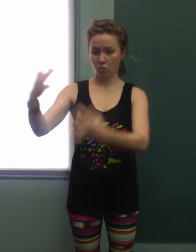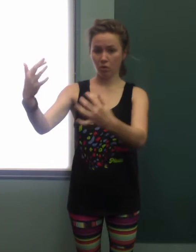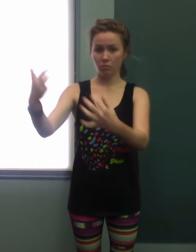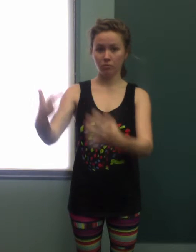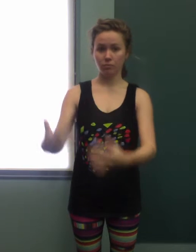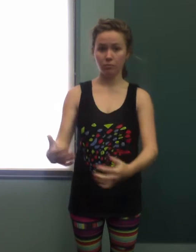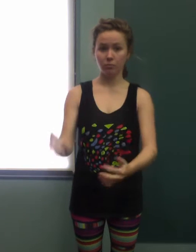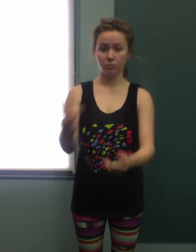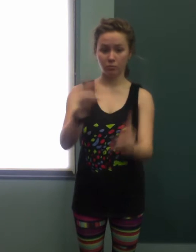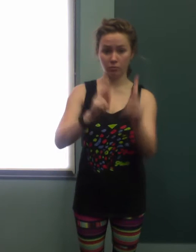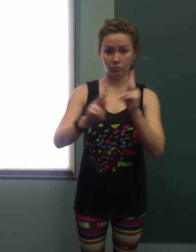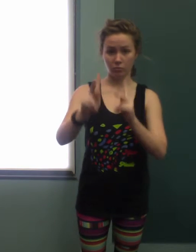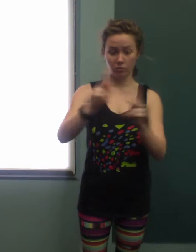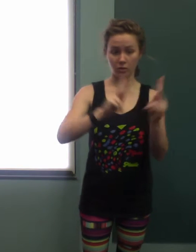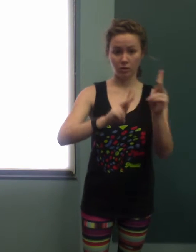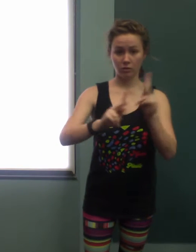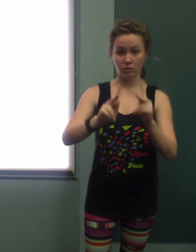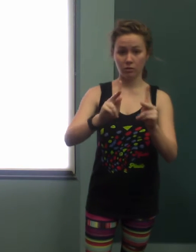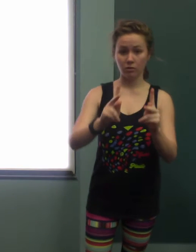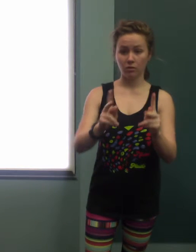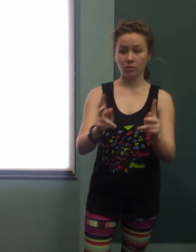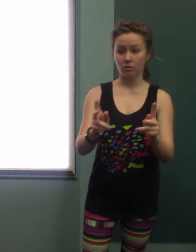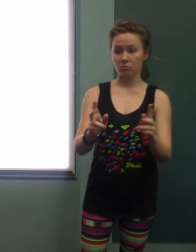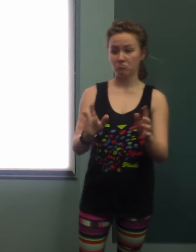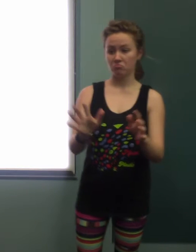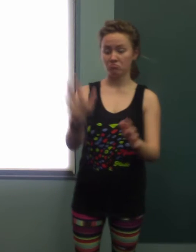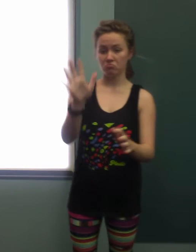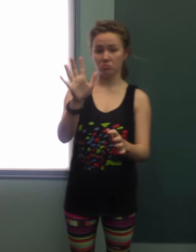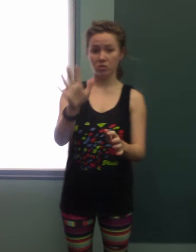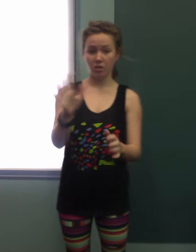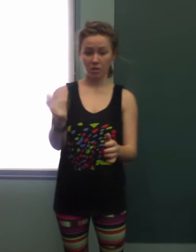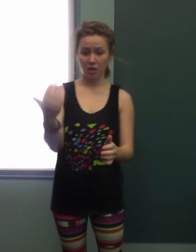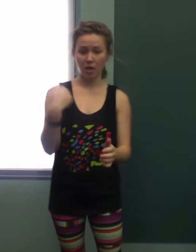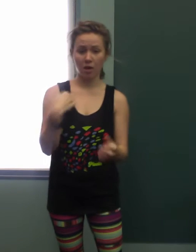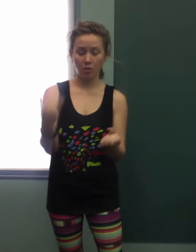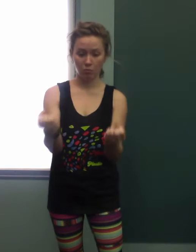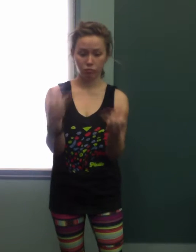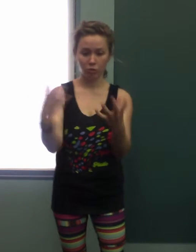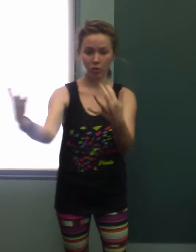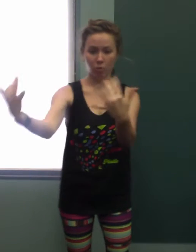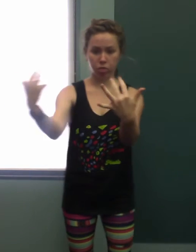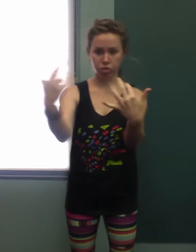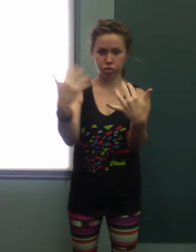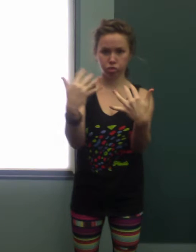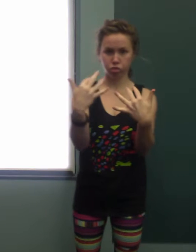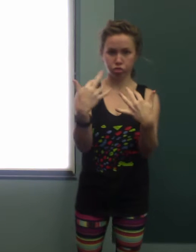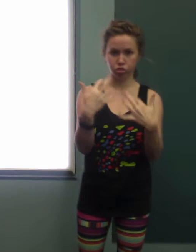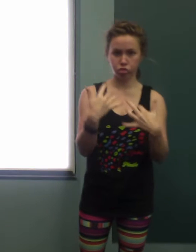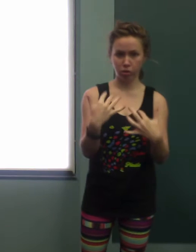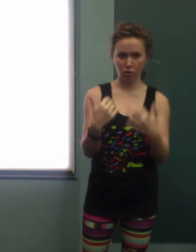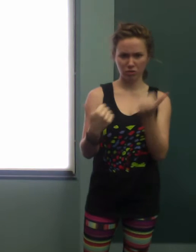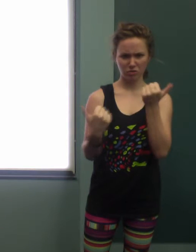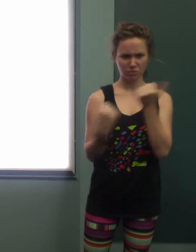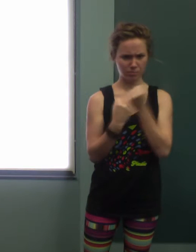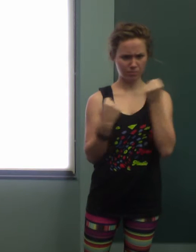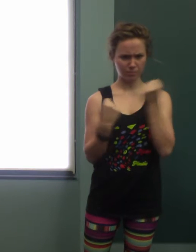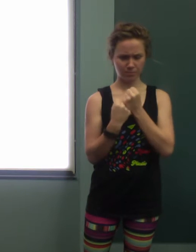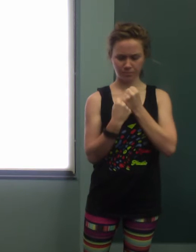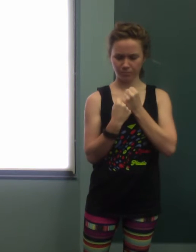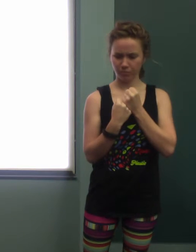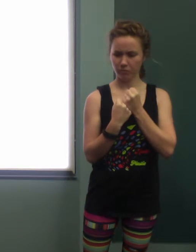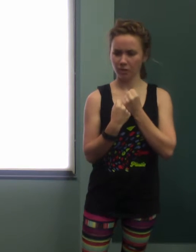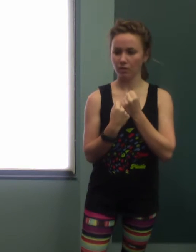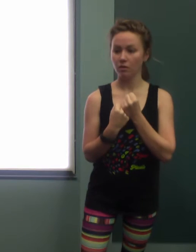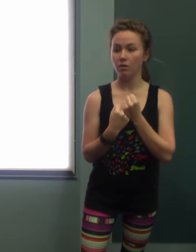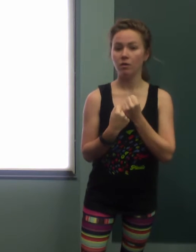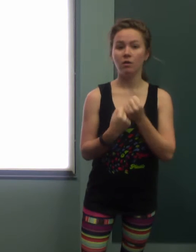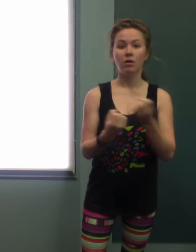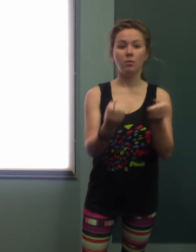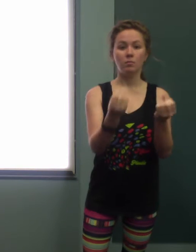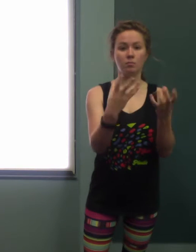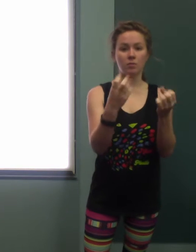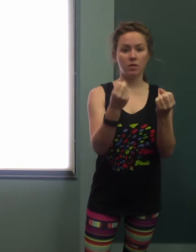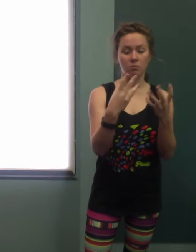over 74,000. For months before that, several Northern governors had discreetly